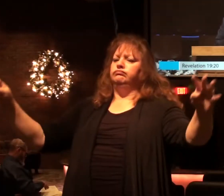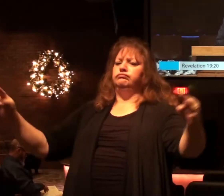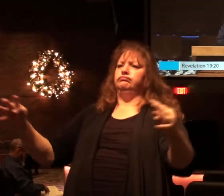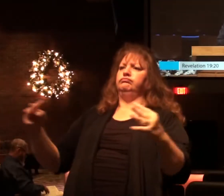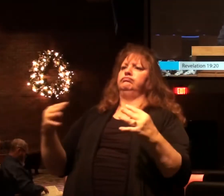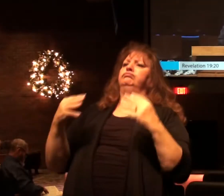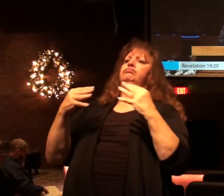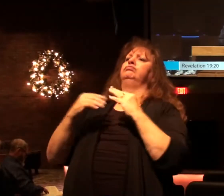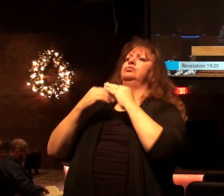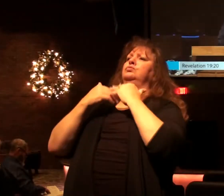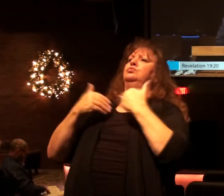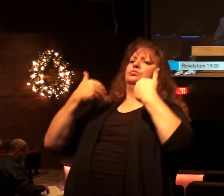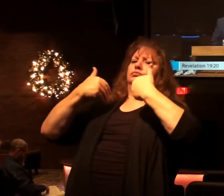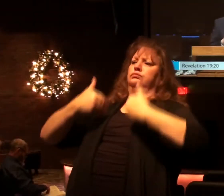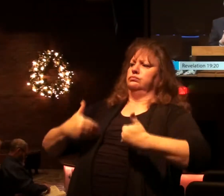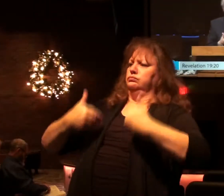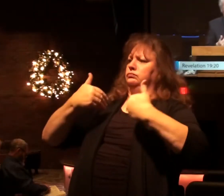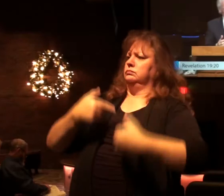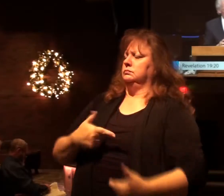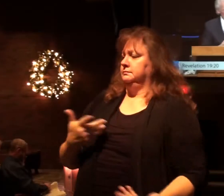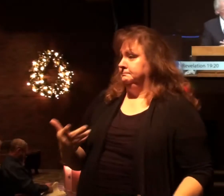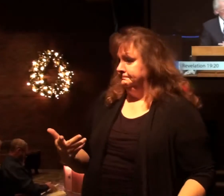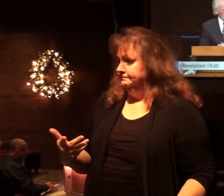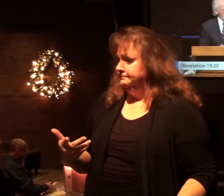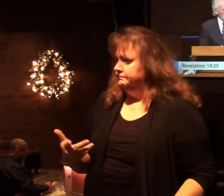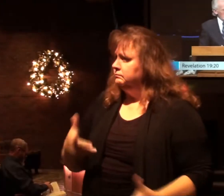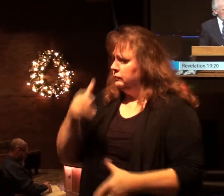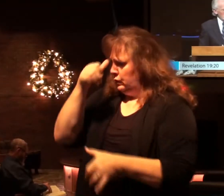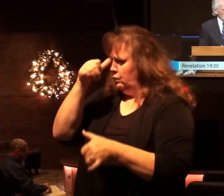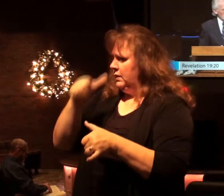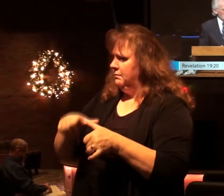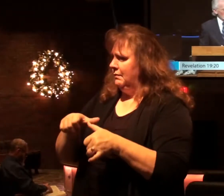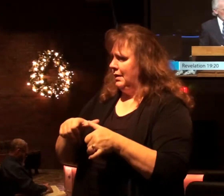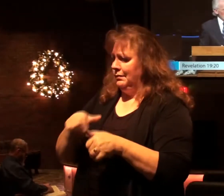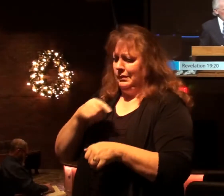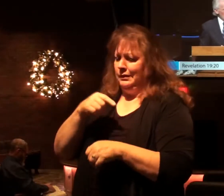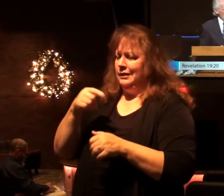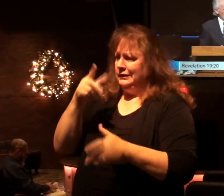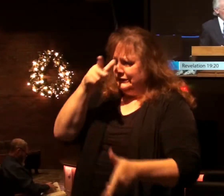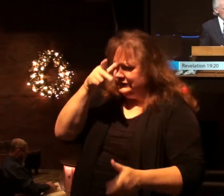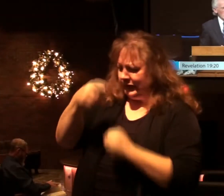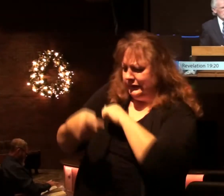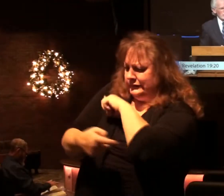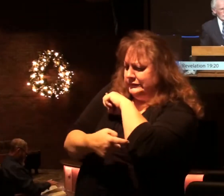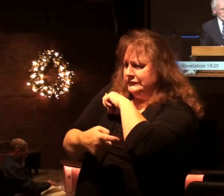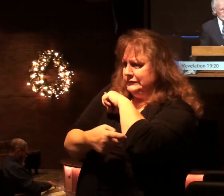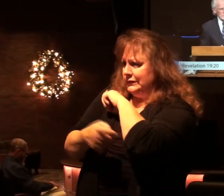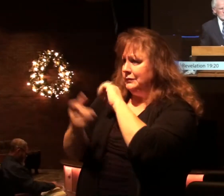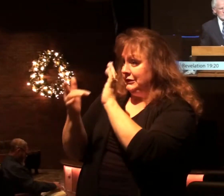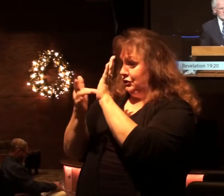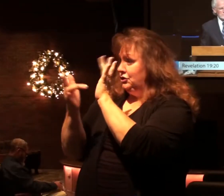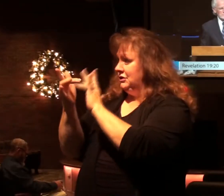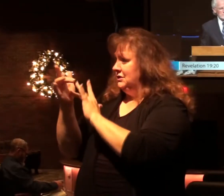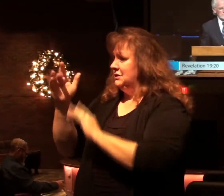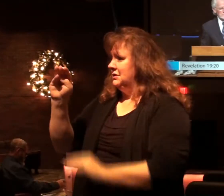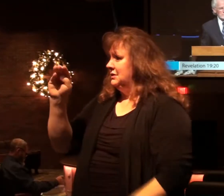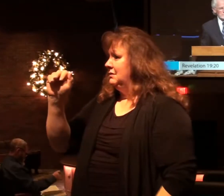the world to himself. Remember when he tempted Christ in Matthew chapter 4?